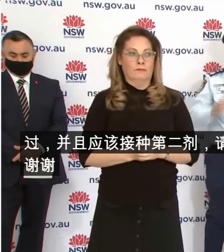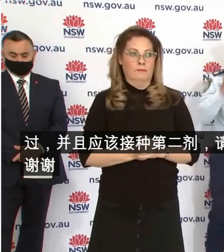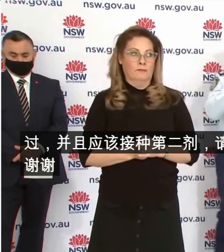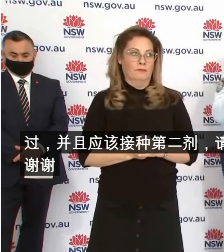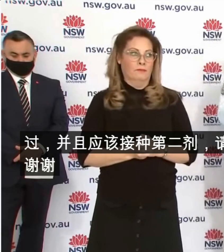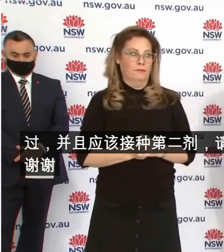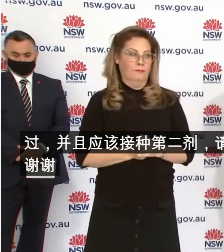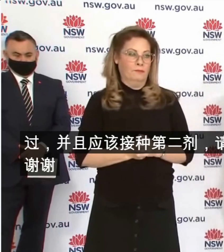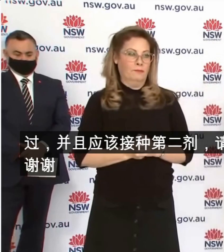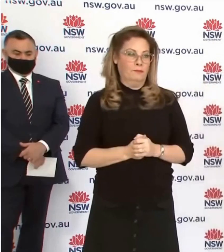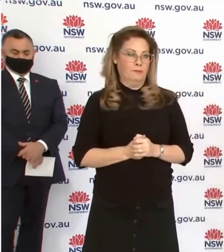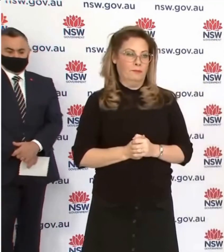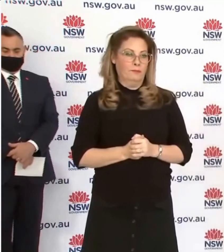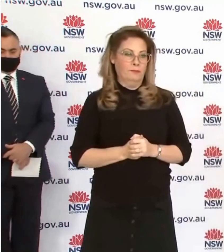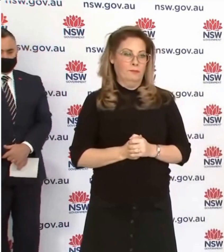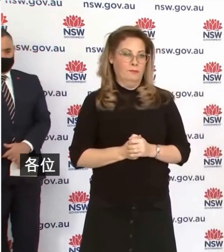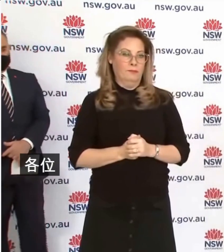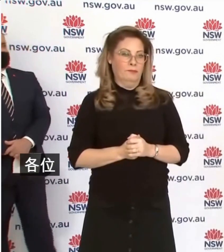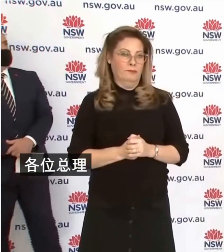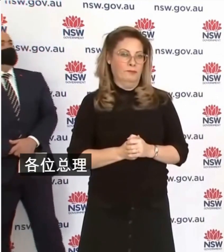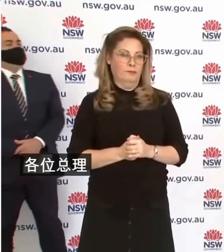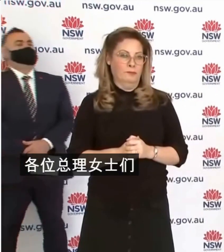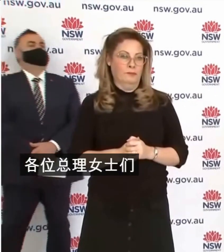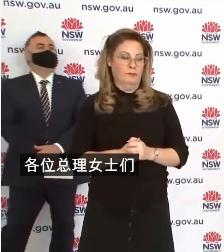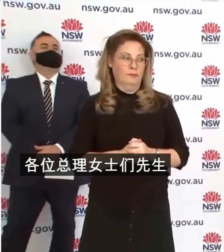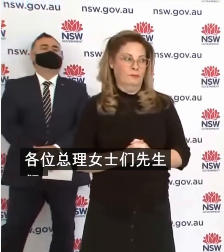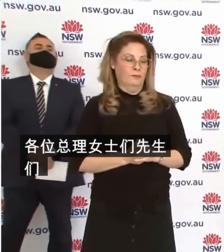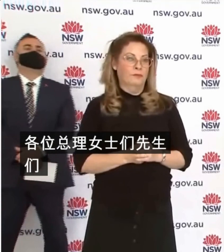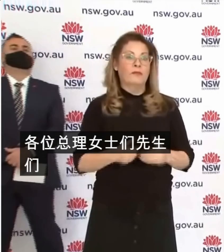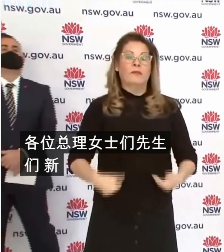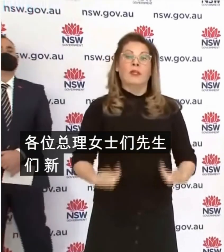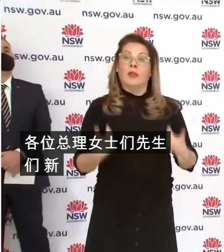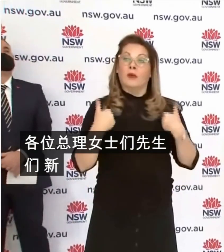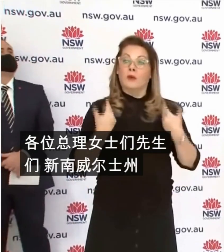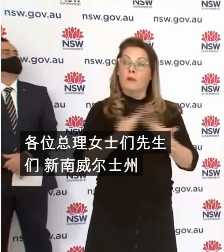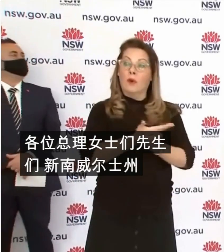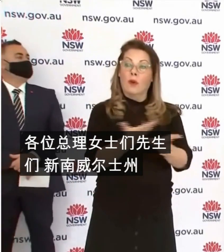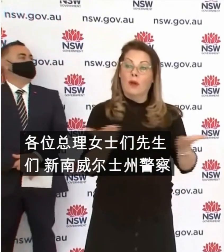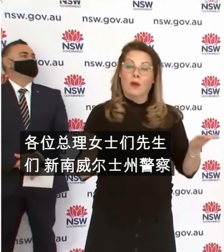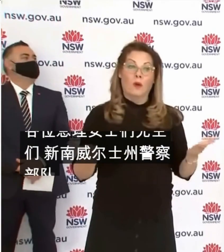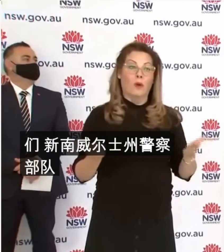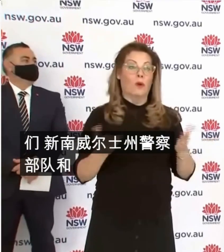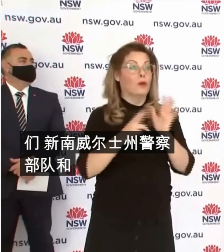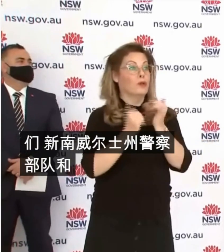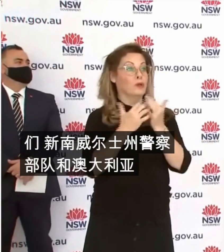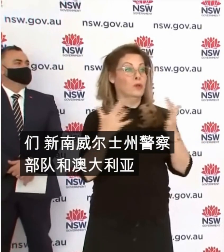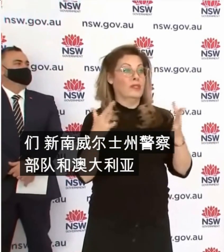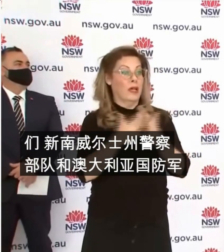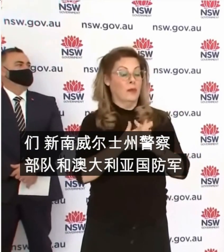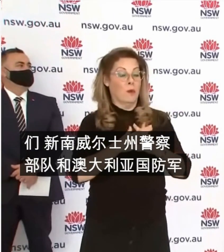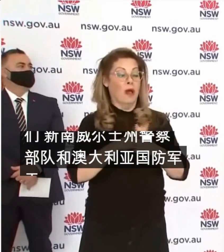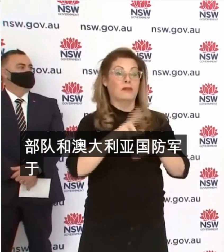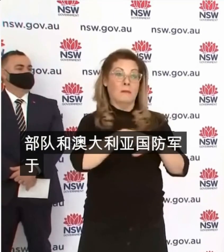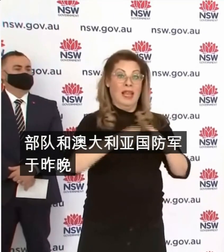Morning, Premier, Ministers, ladies and gents. The New South Wales Police Force and Australian Defence